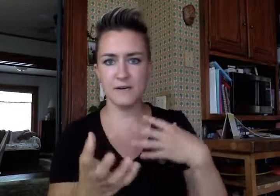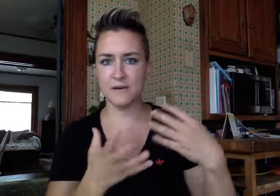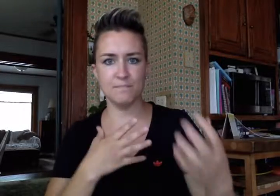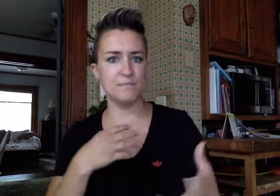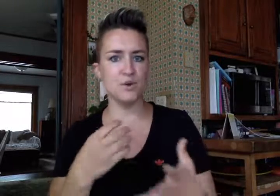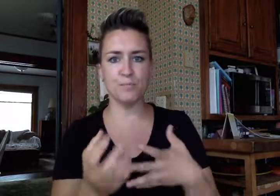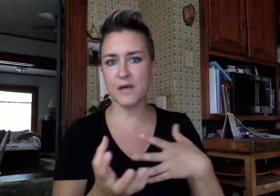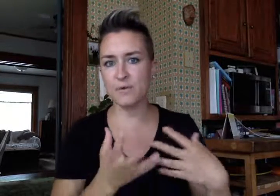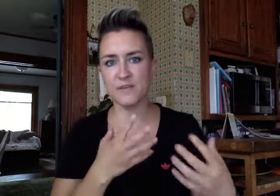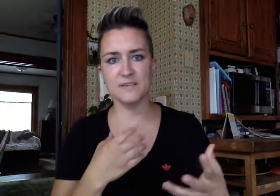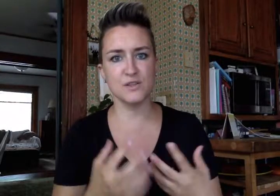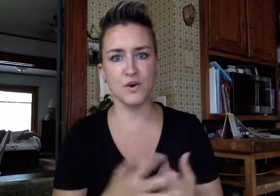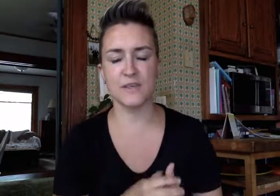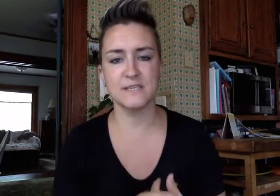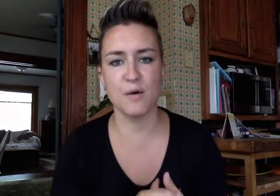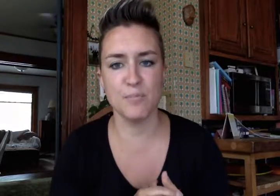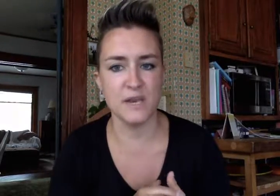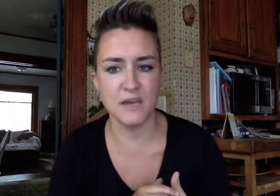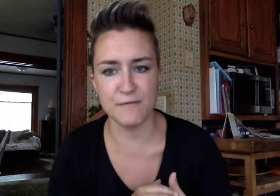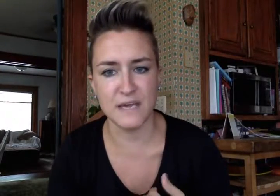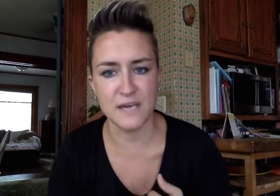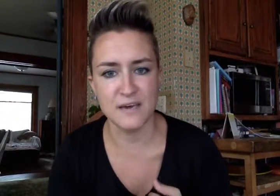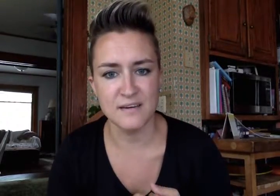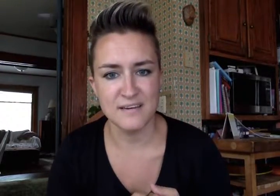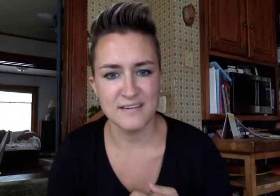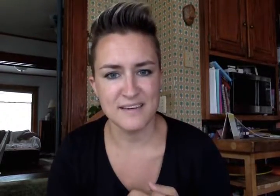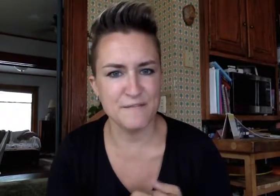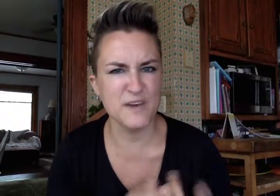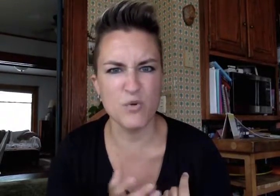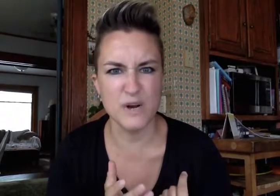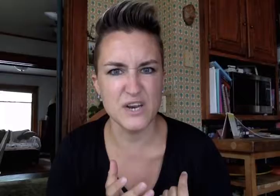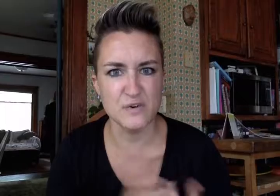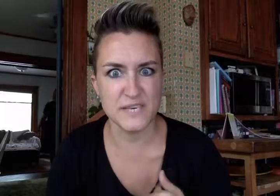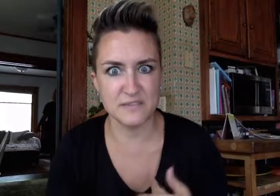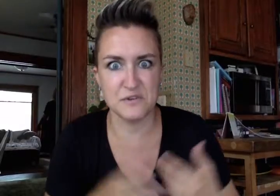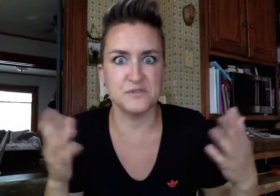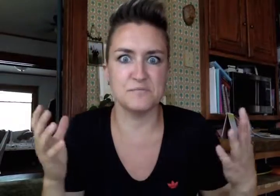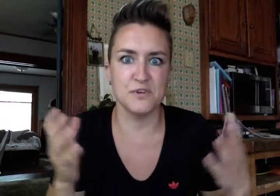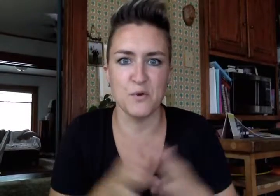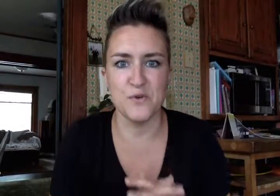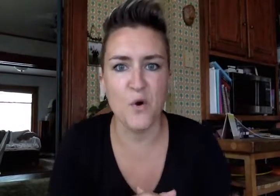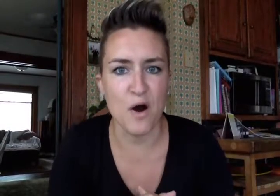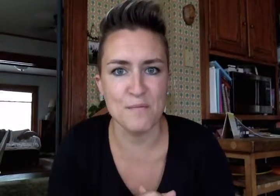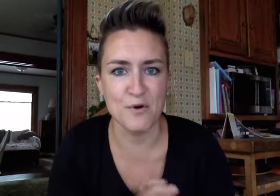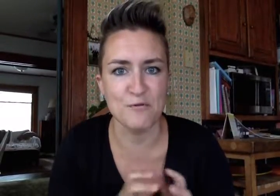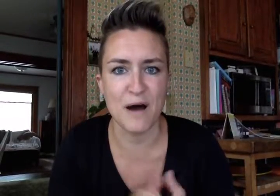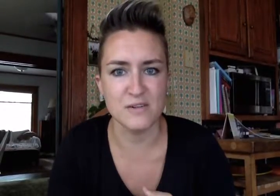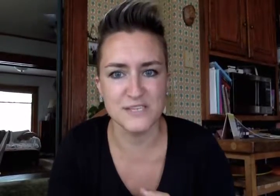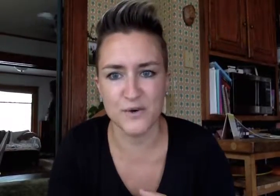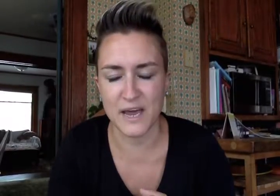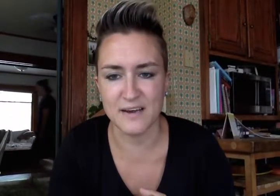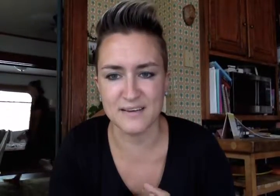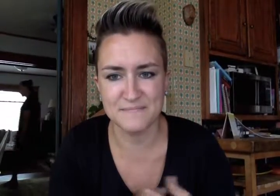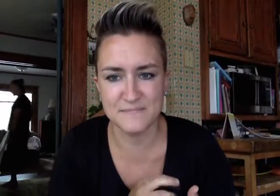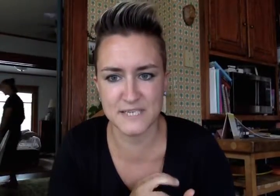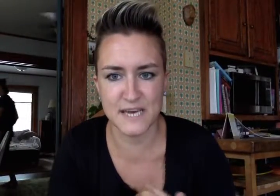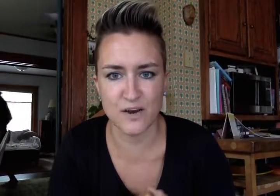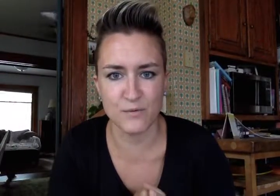to play with things and look things up. And if he already knows it, there's no harm, no foul. It's okay to take a risk